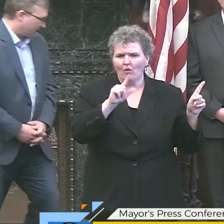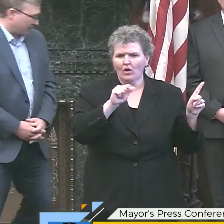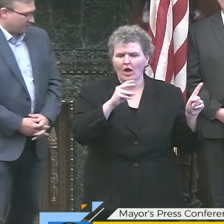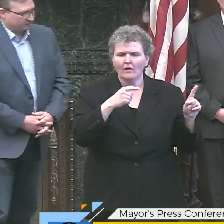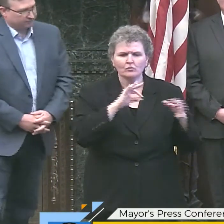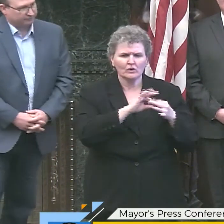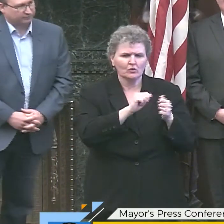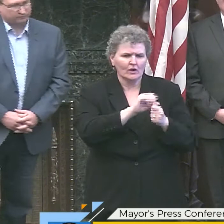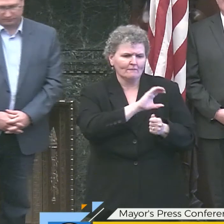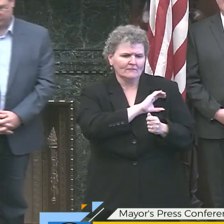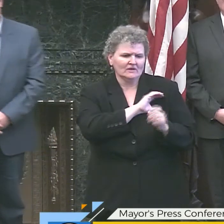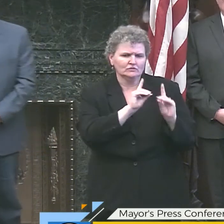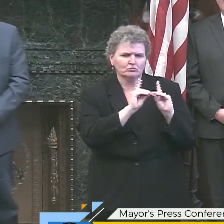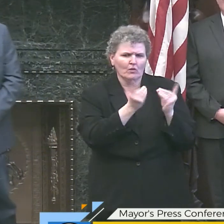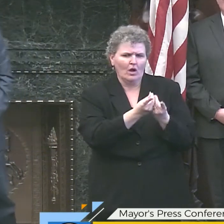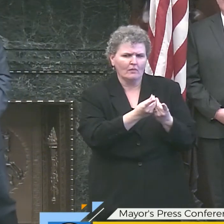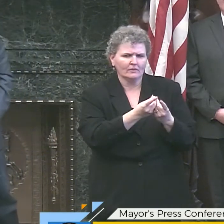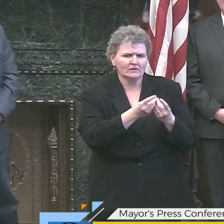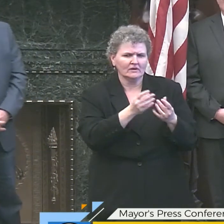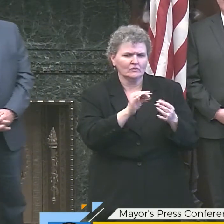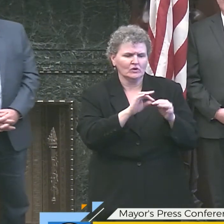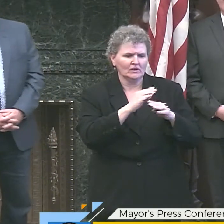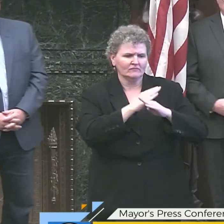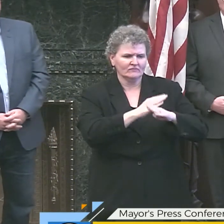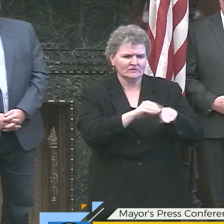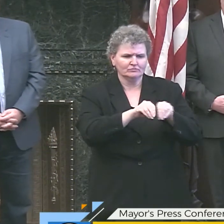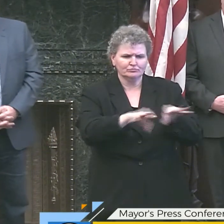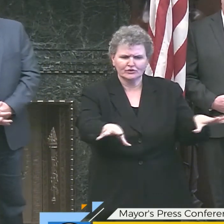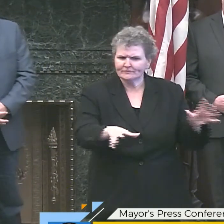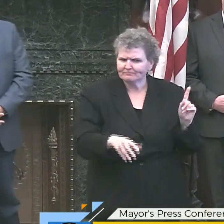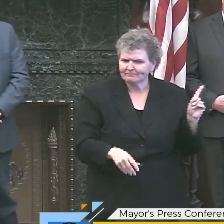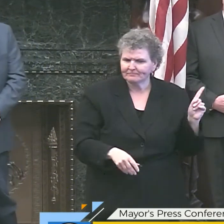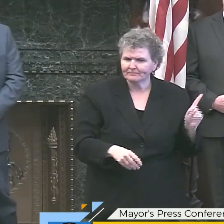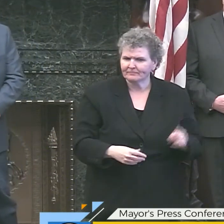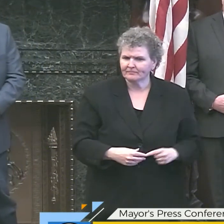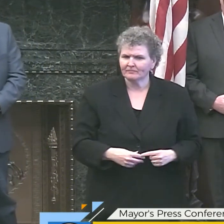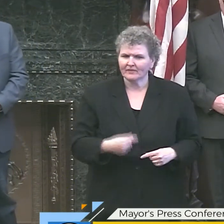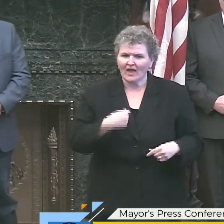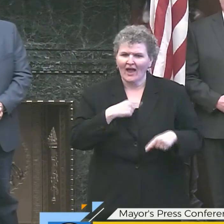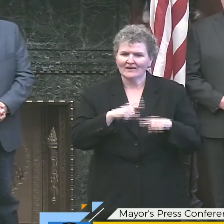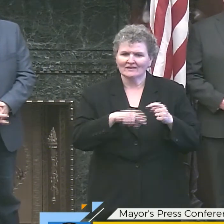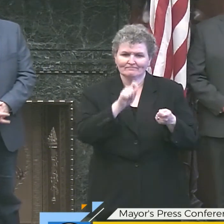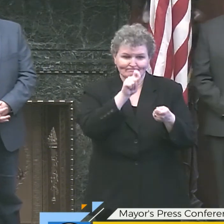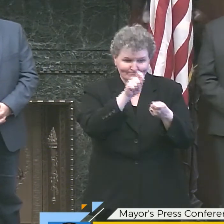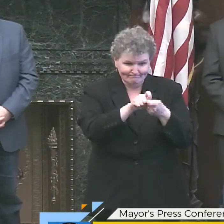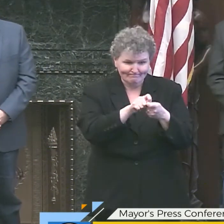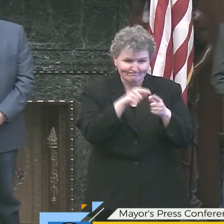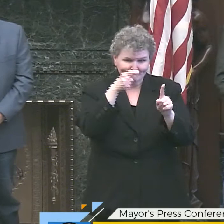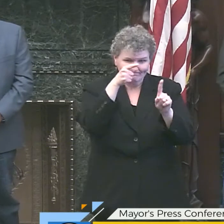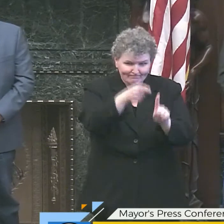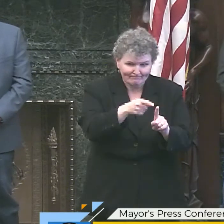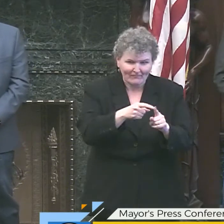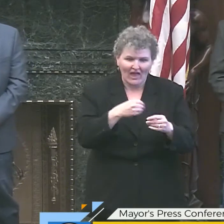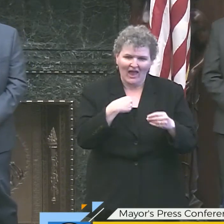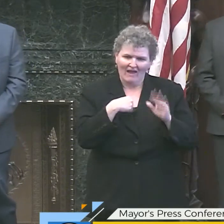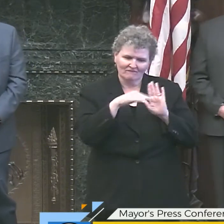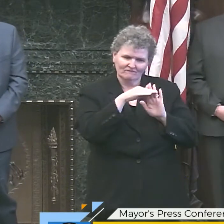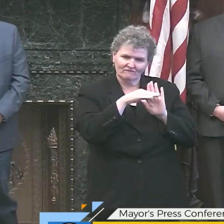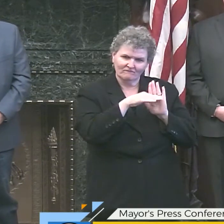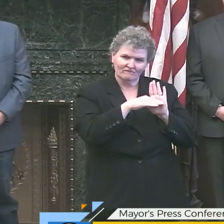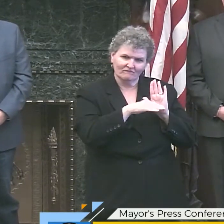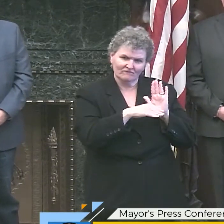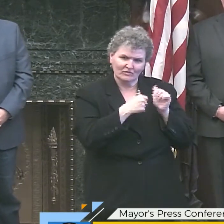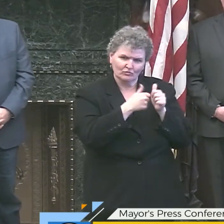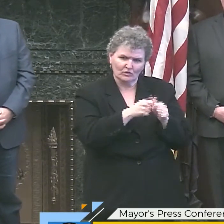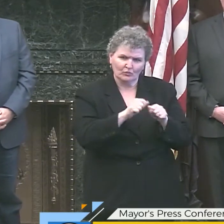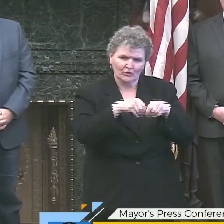throughout, the department? Well, I can't answer that definitively, but we have several protocols in place, the tiered approach. One,